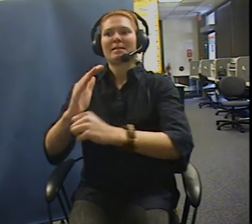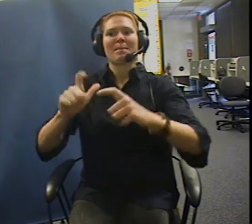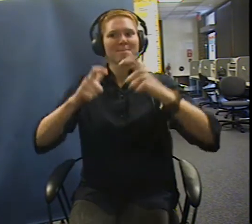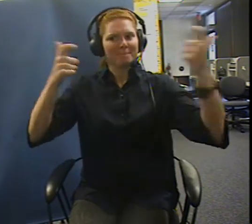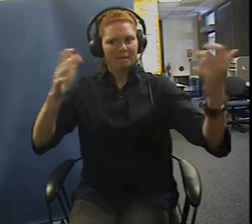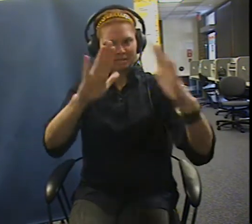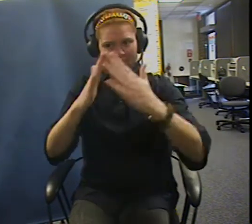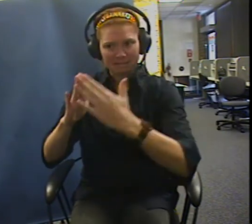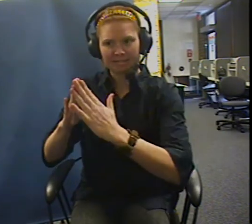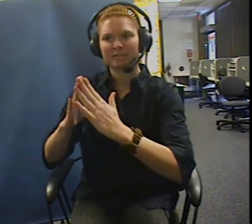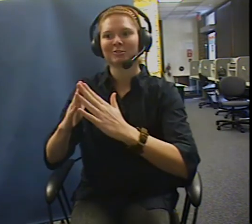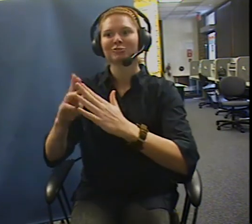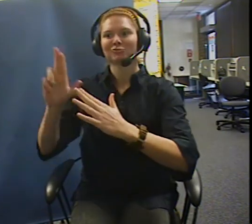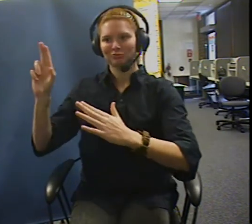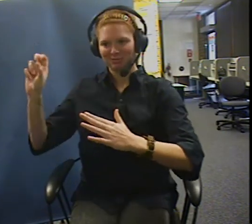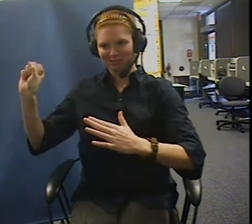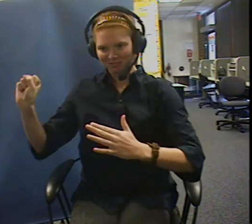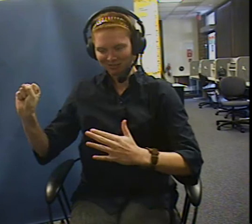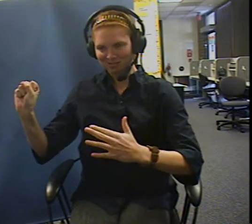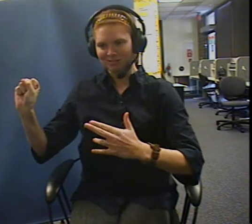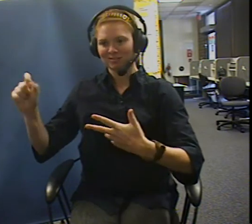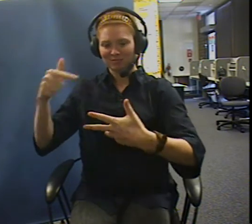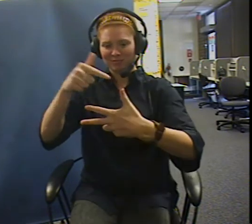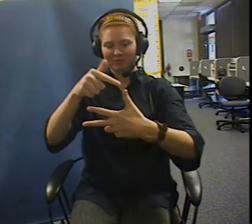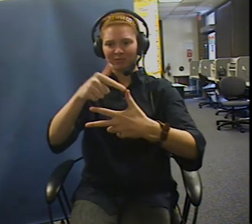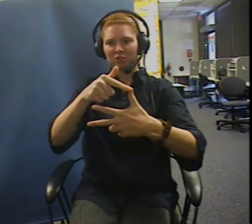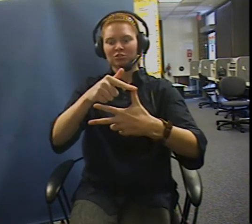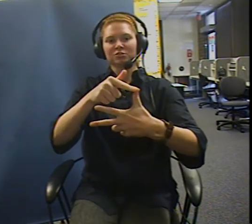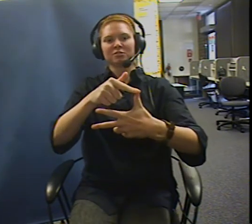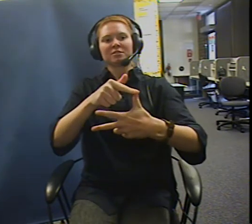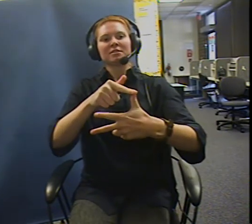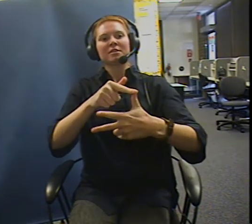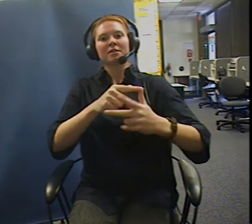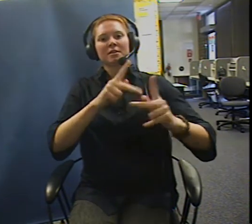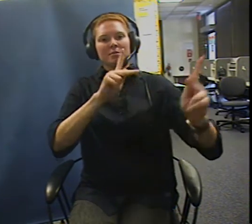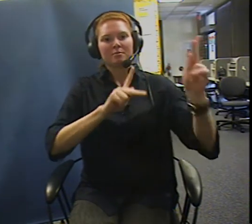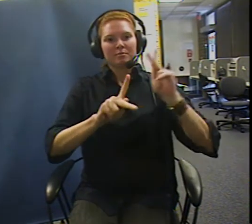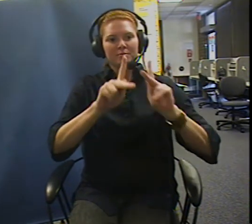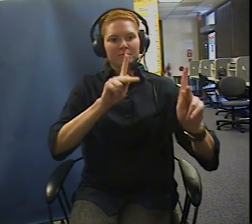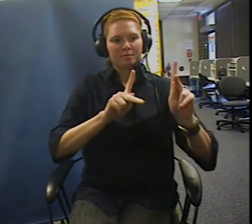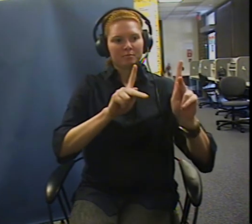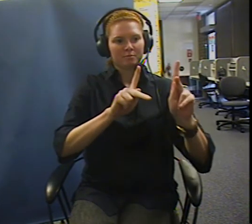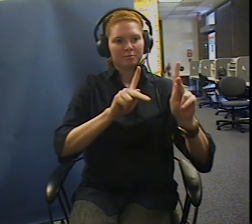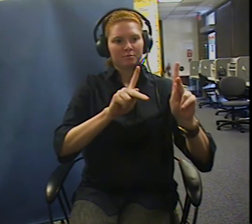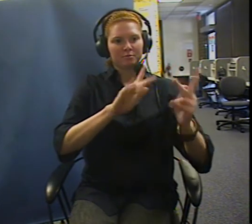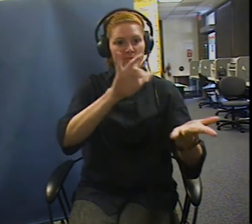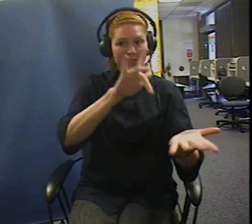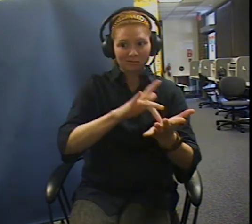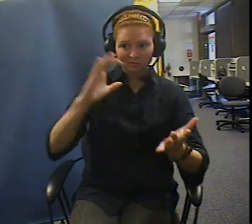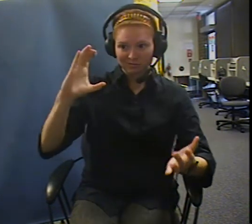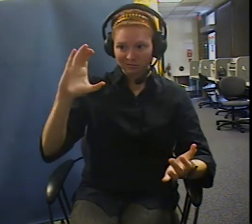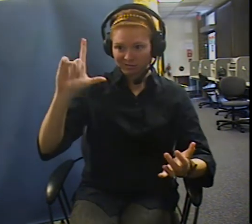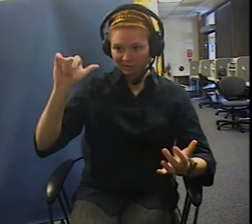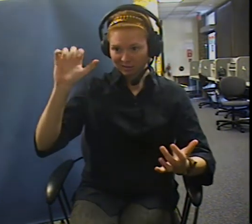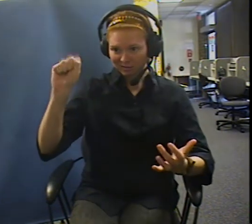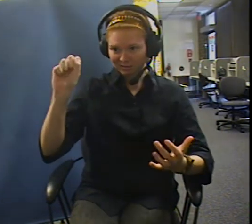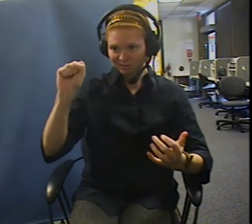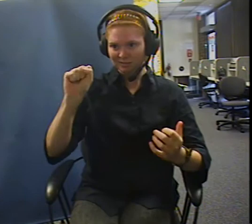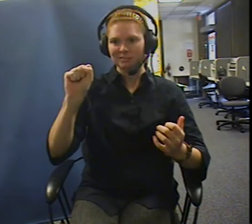been the decentralization of population, and particularly the middle-class population out of the central cities into the